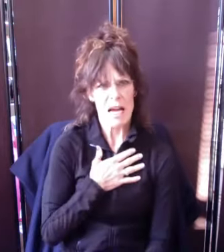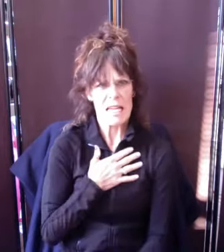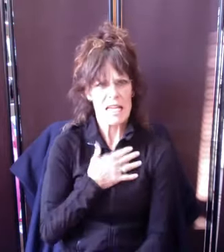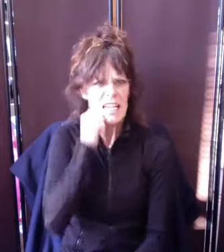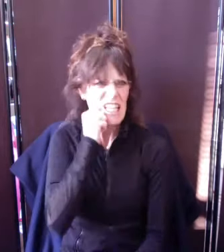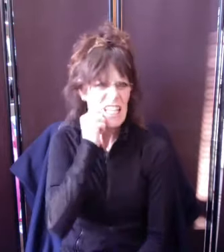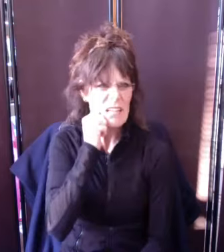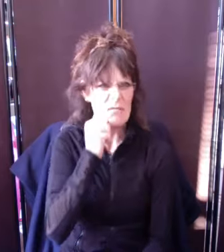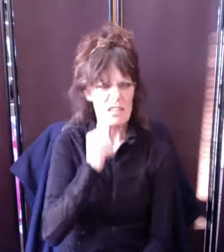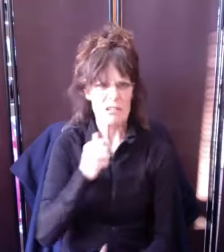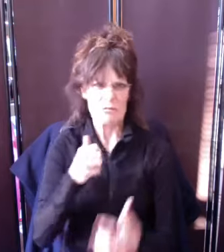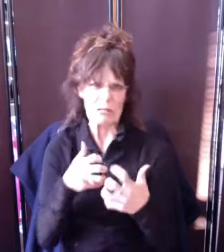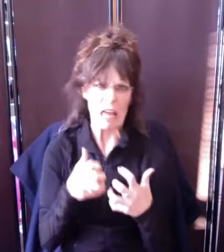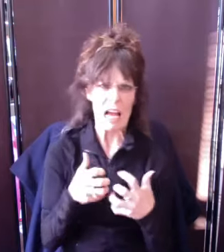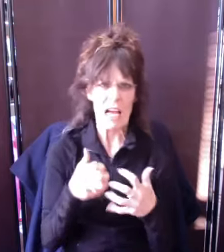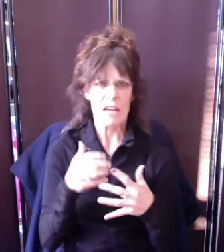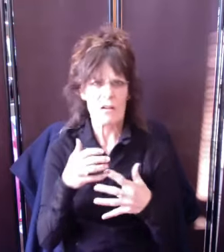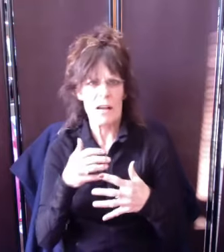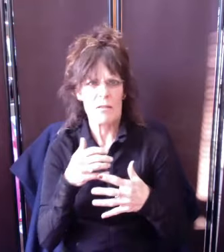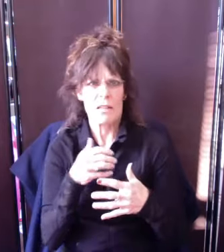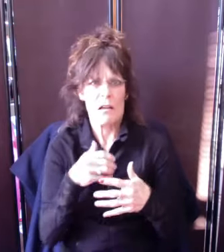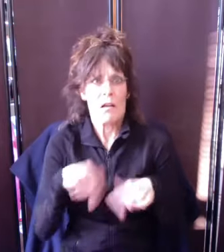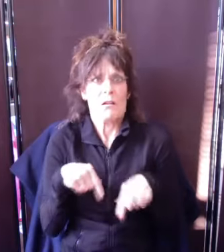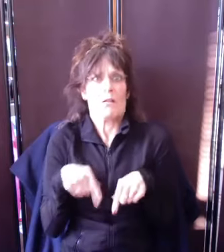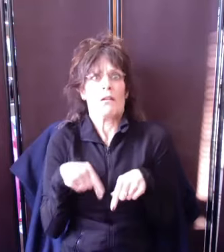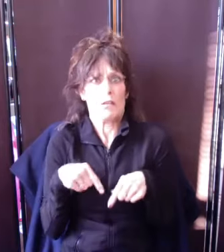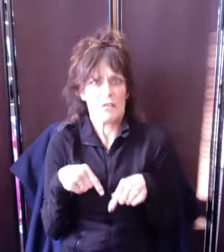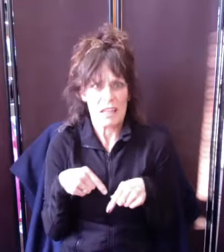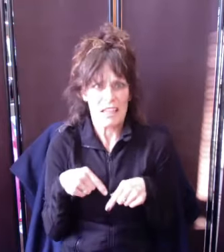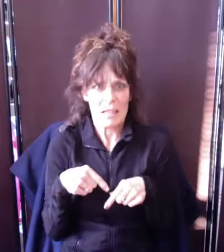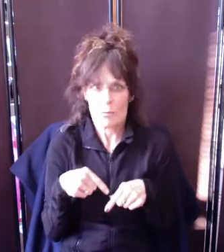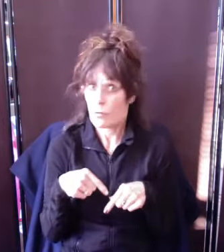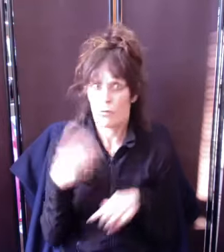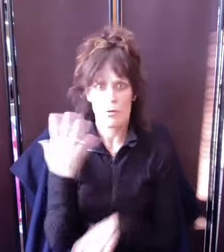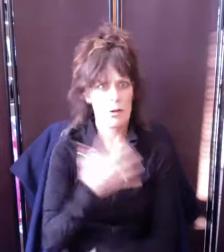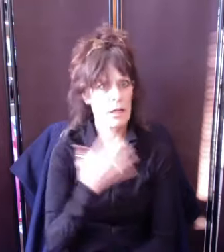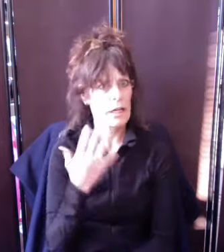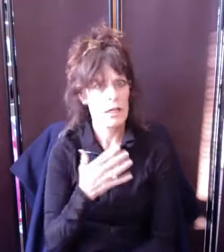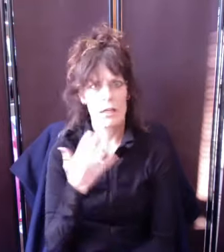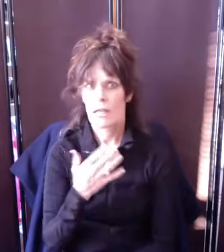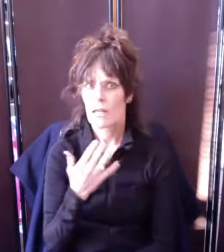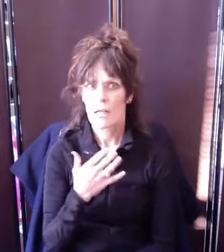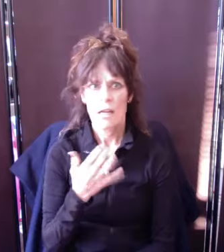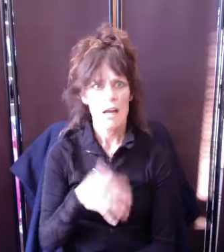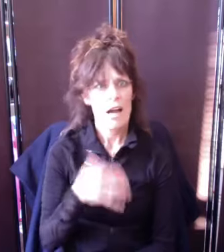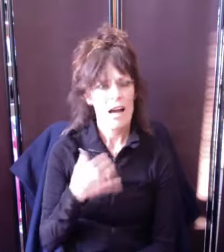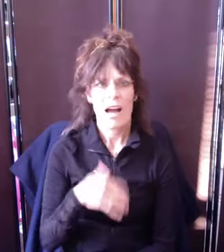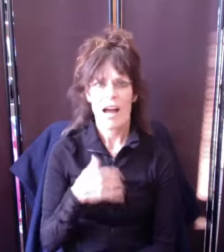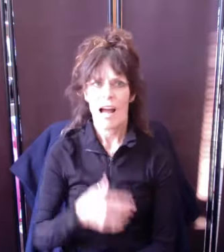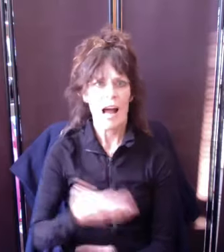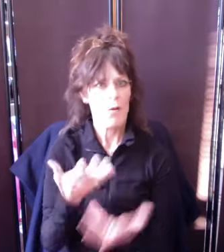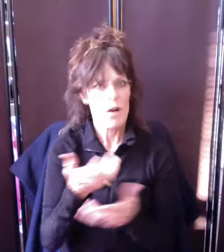or else I was just one big nerve ending. And boy, I was down for drinking as much as I could, as often as I